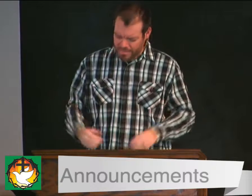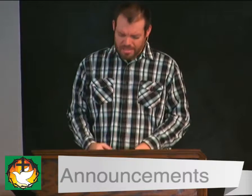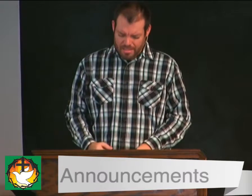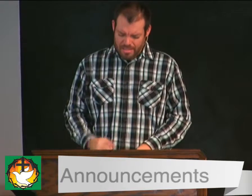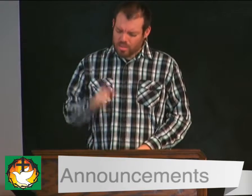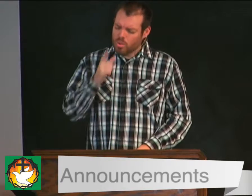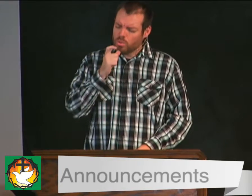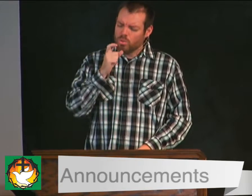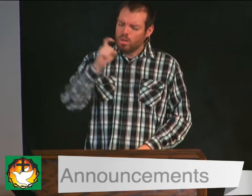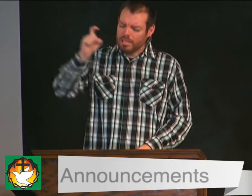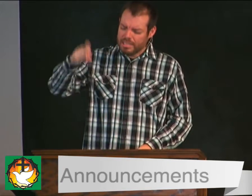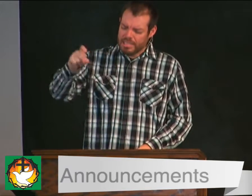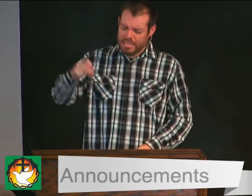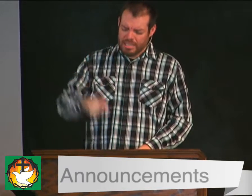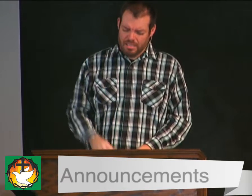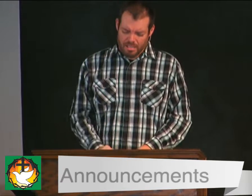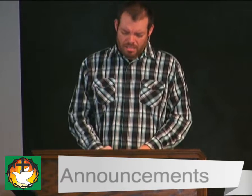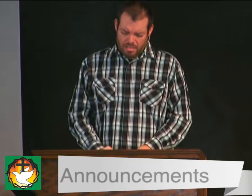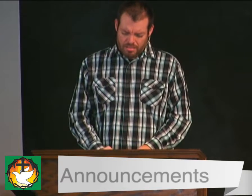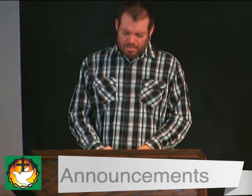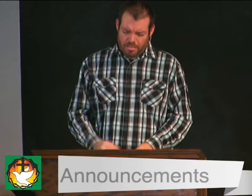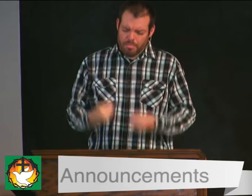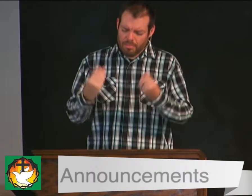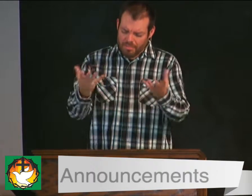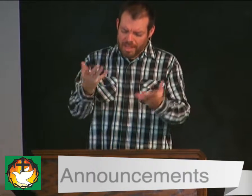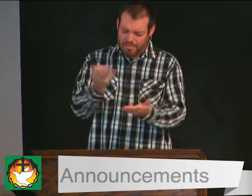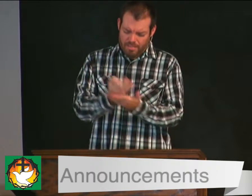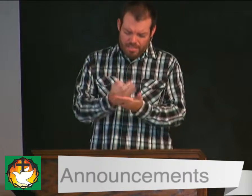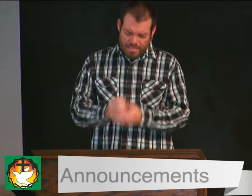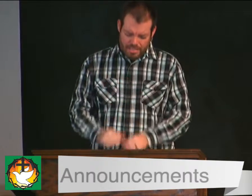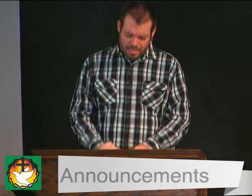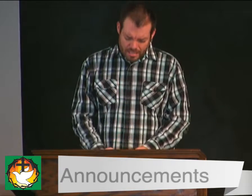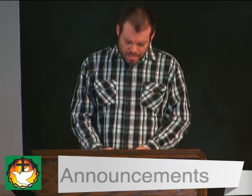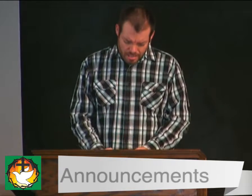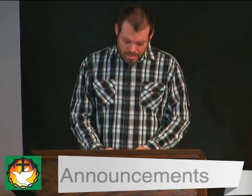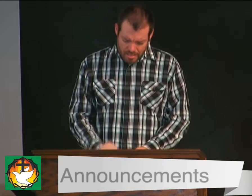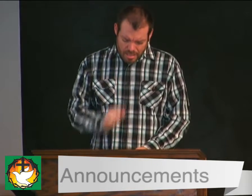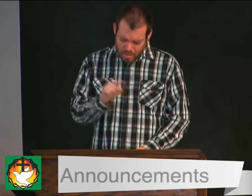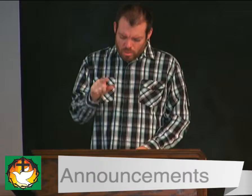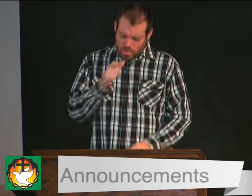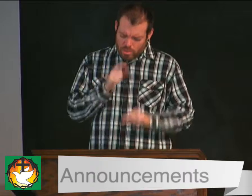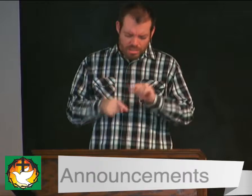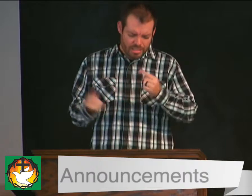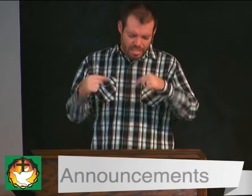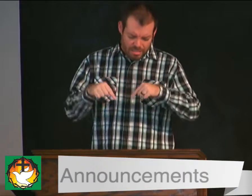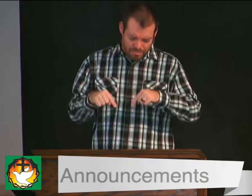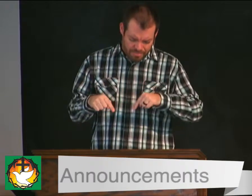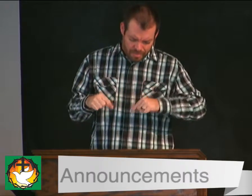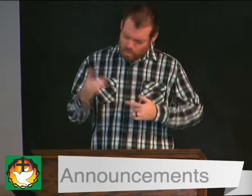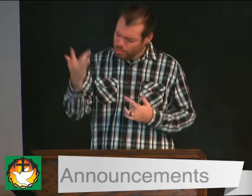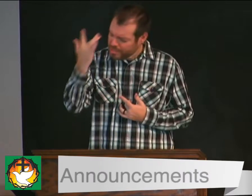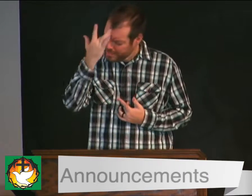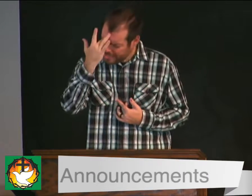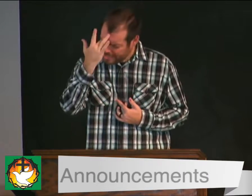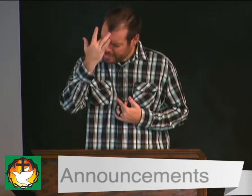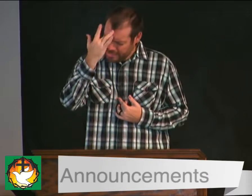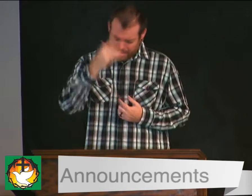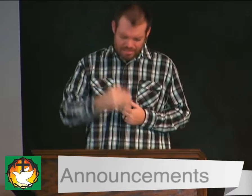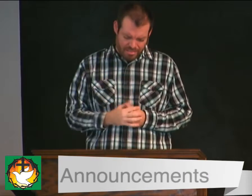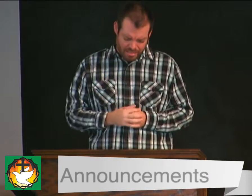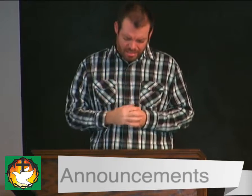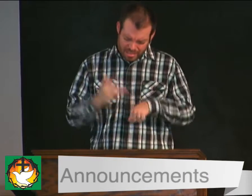gave, those who are in need, provide for the finances. And those who couldn't come, who are